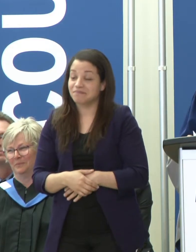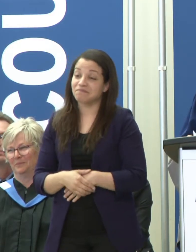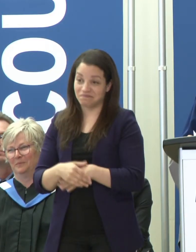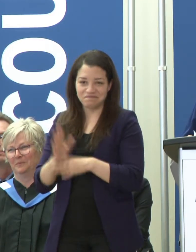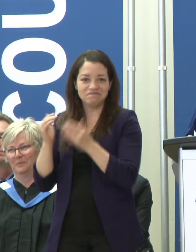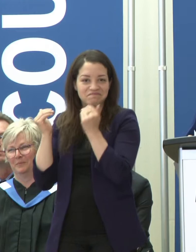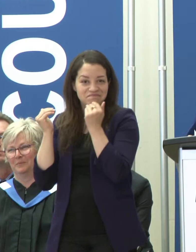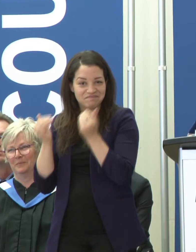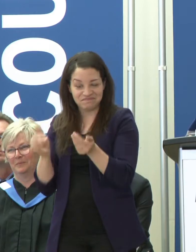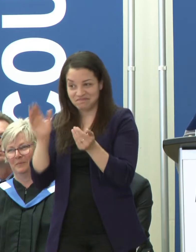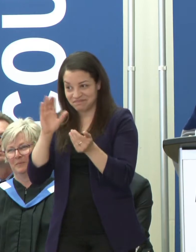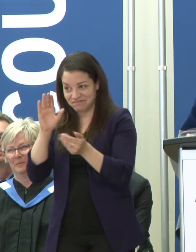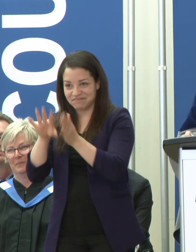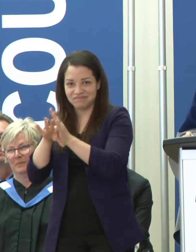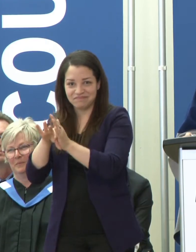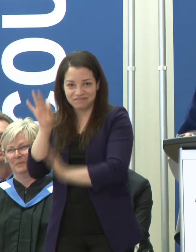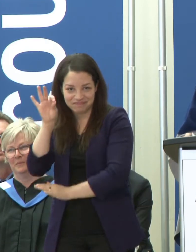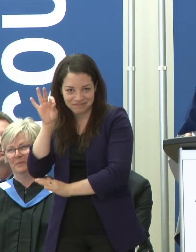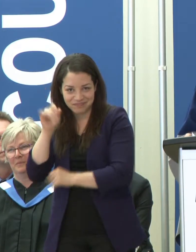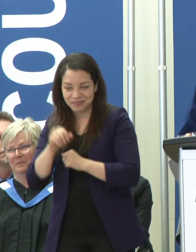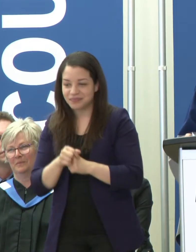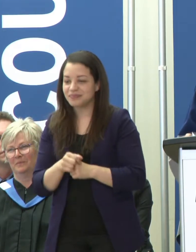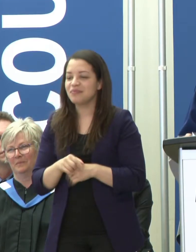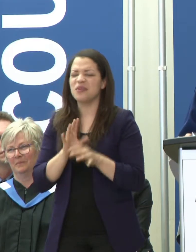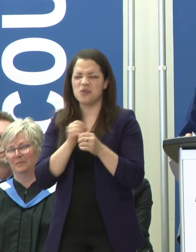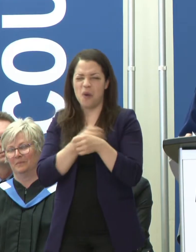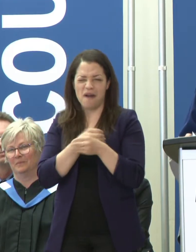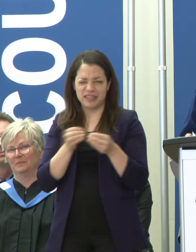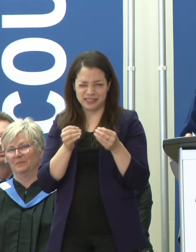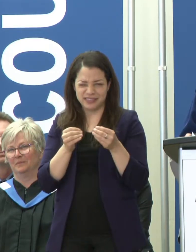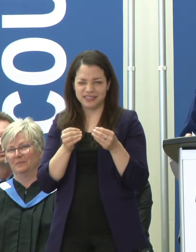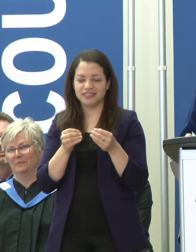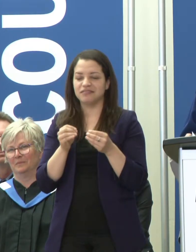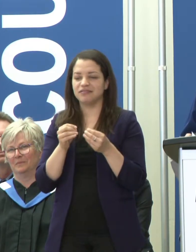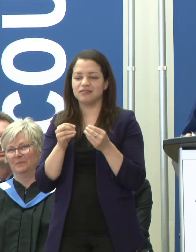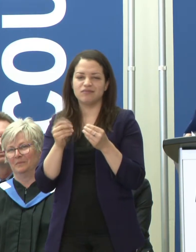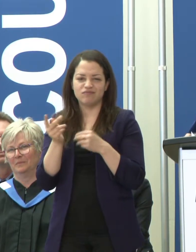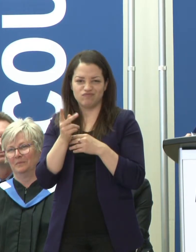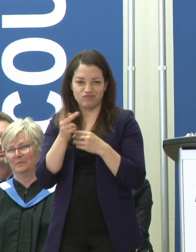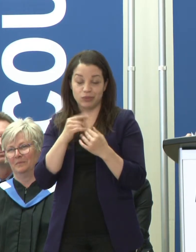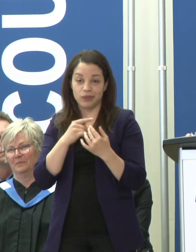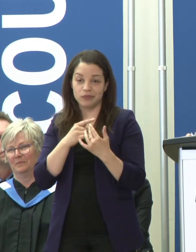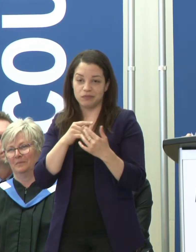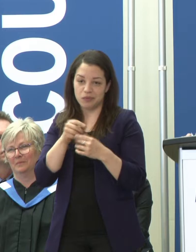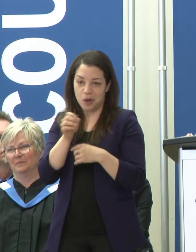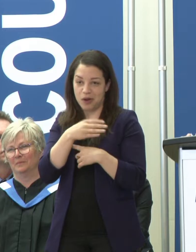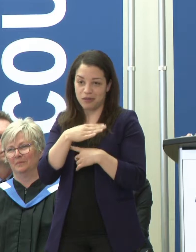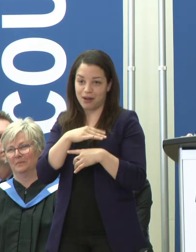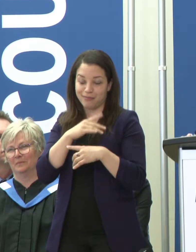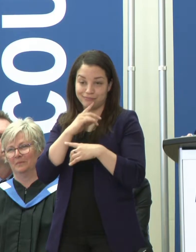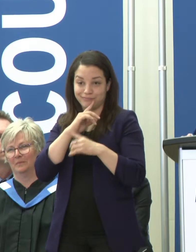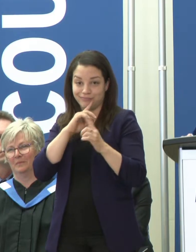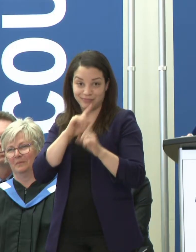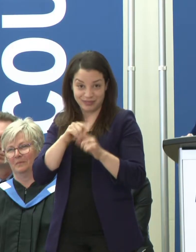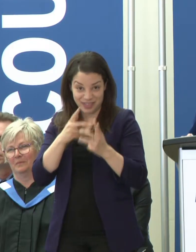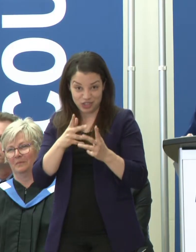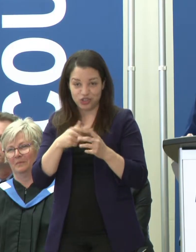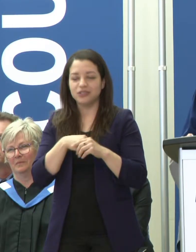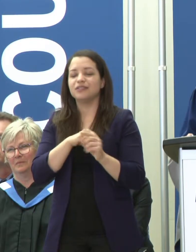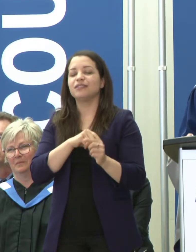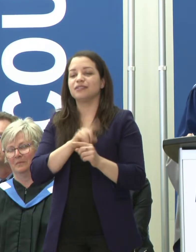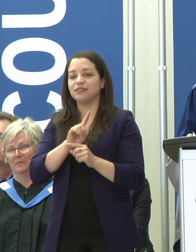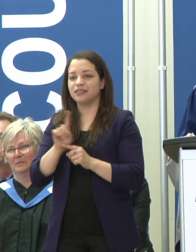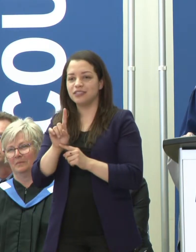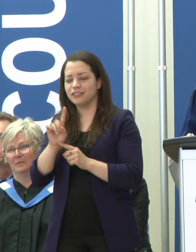did. But as she was leaving the office after that command, she turned around and she said to the president,